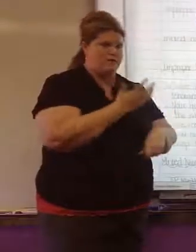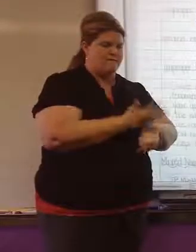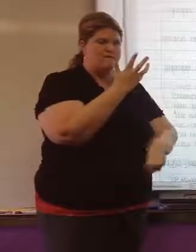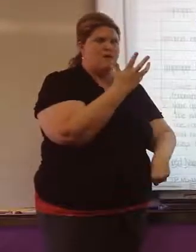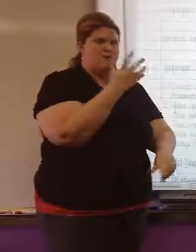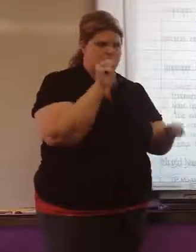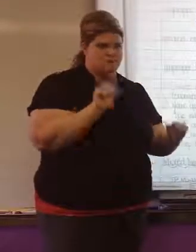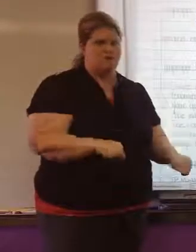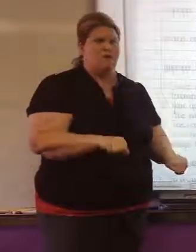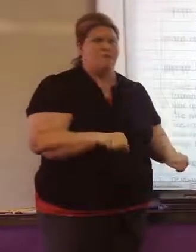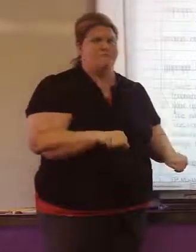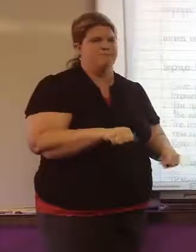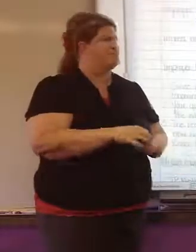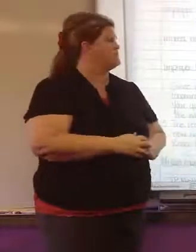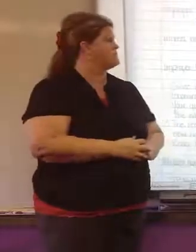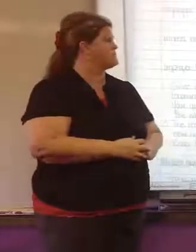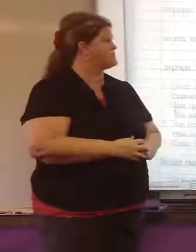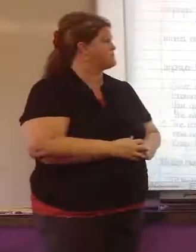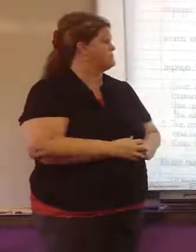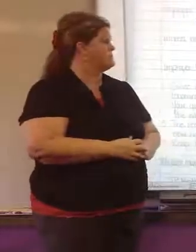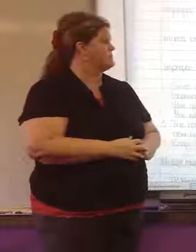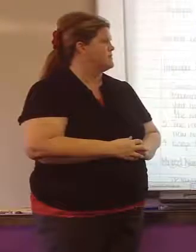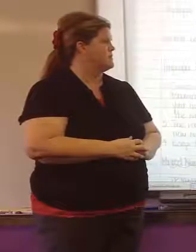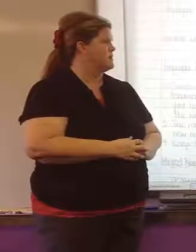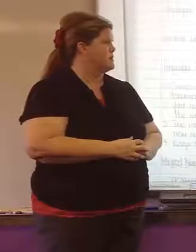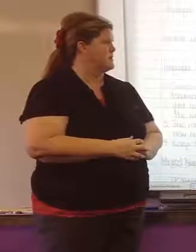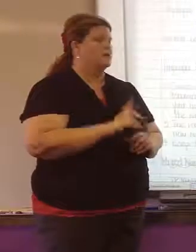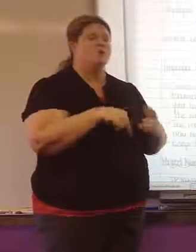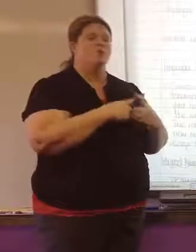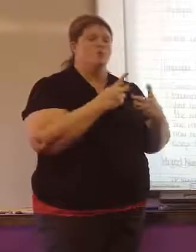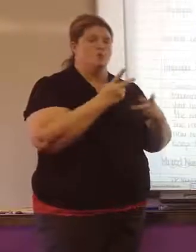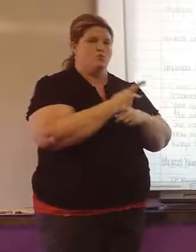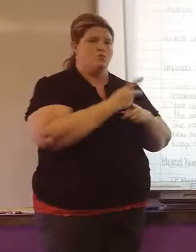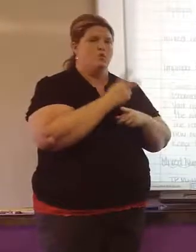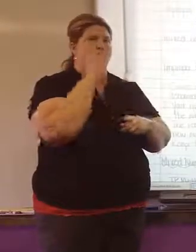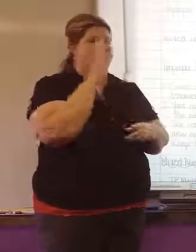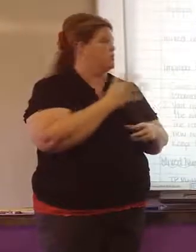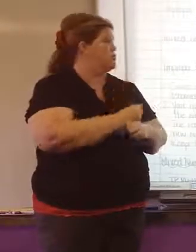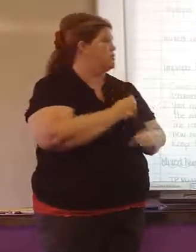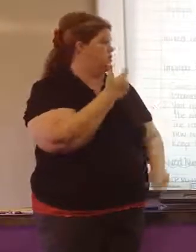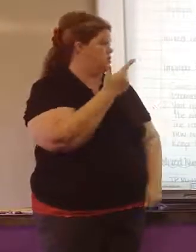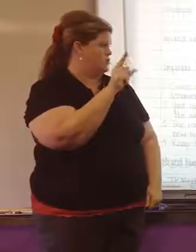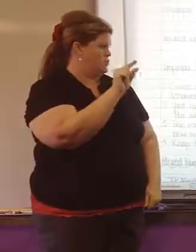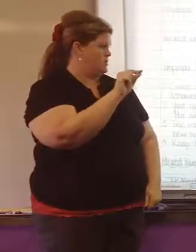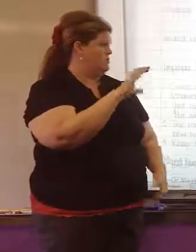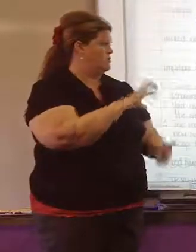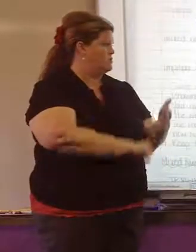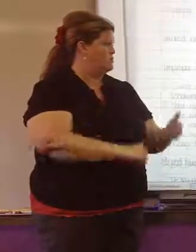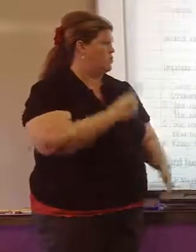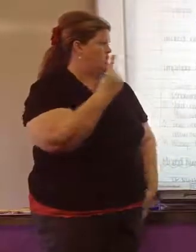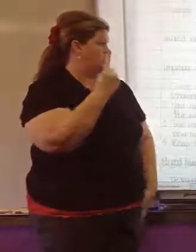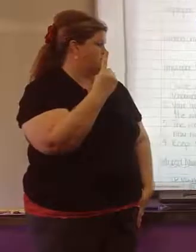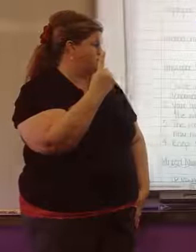entire times. When you multiply, you're going to get 20. Subtract, you get